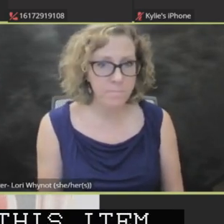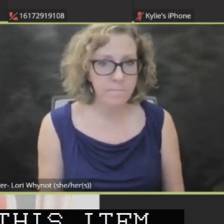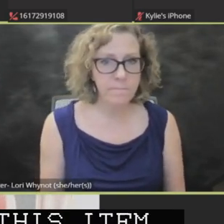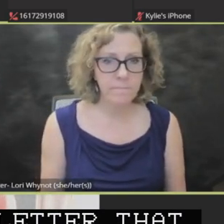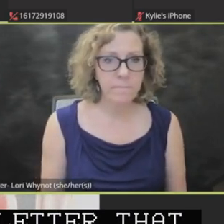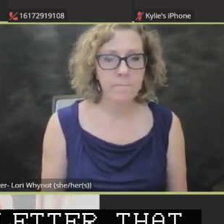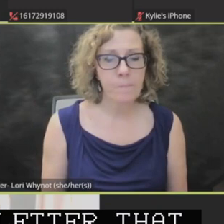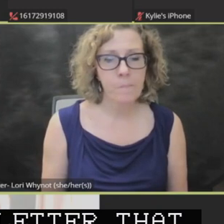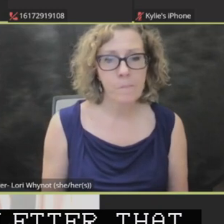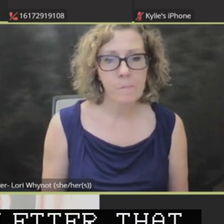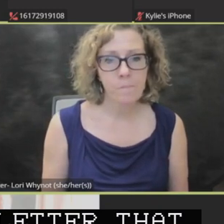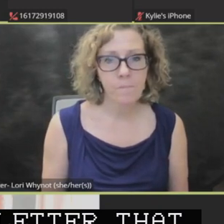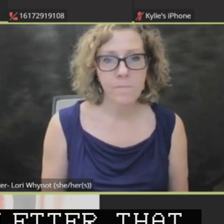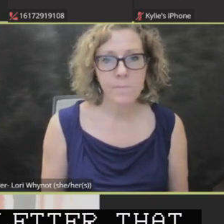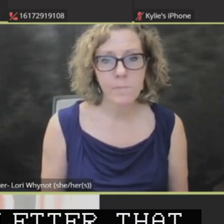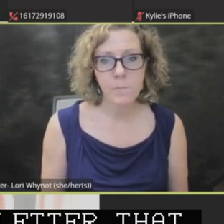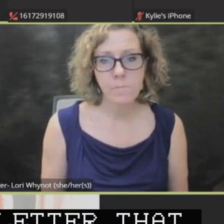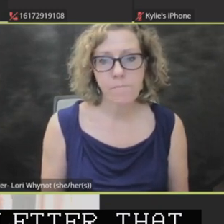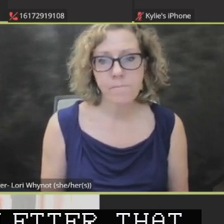this?